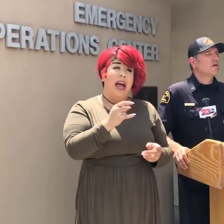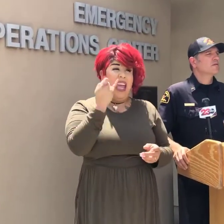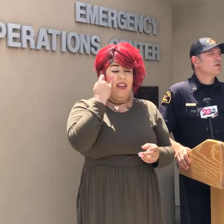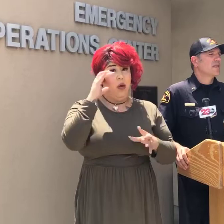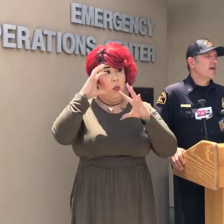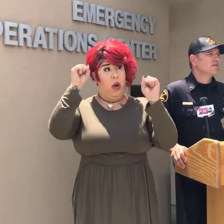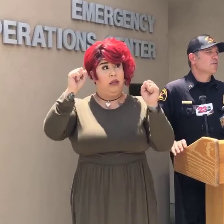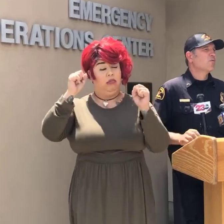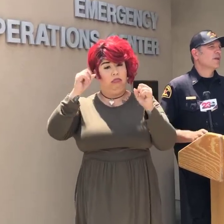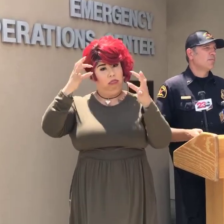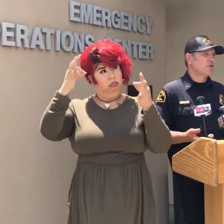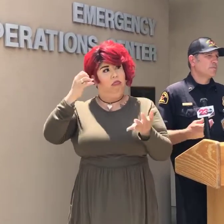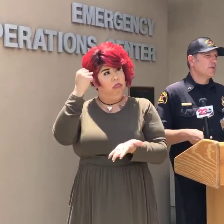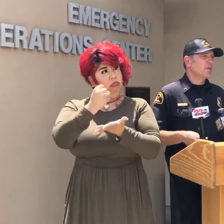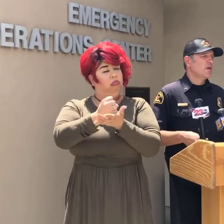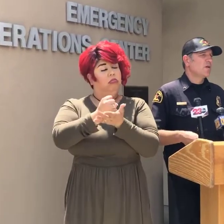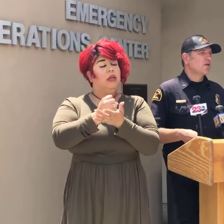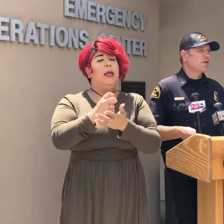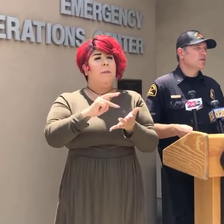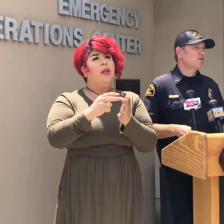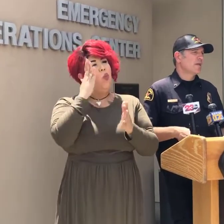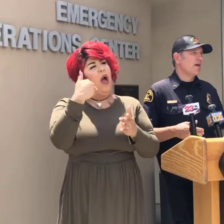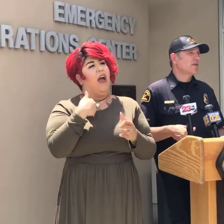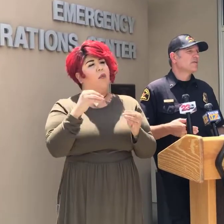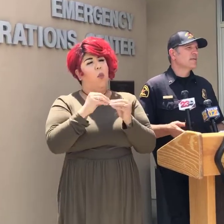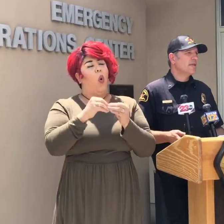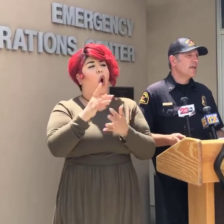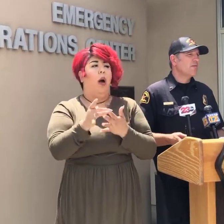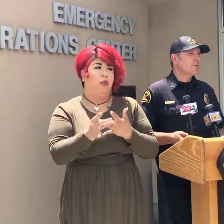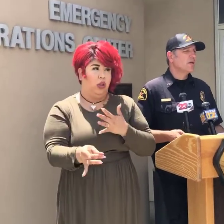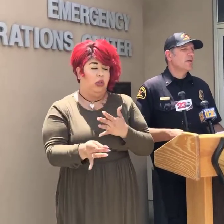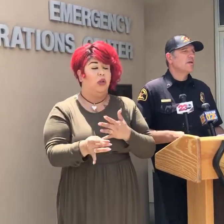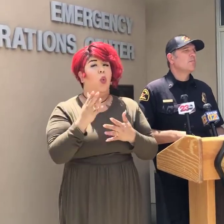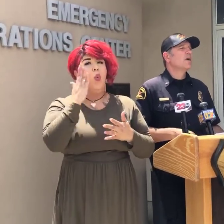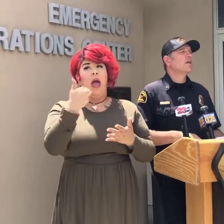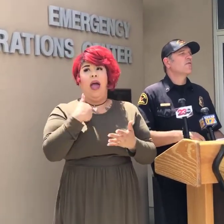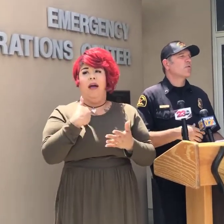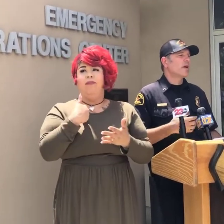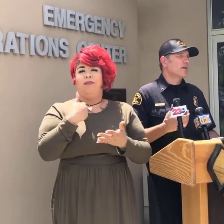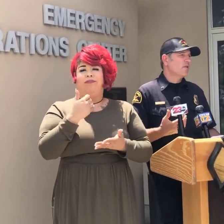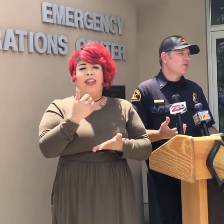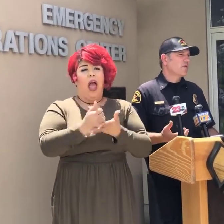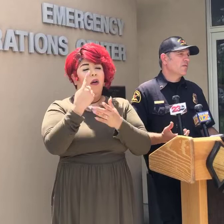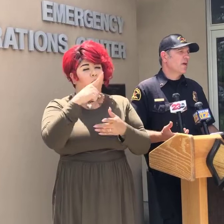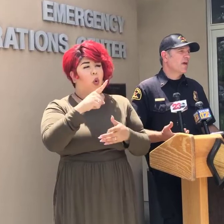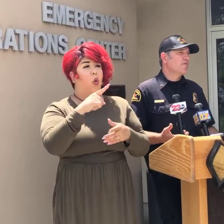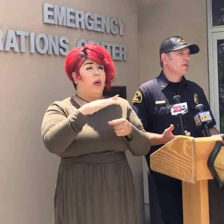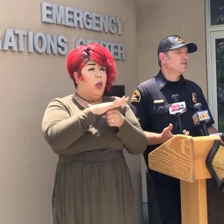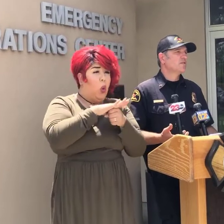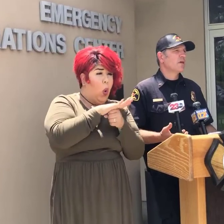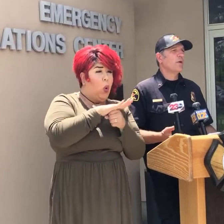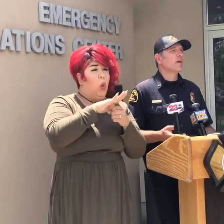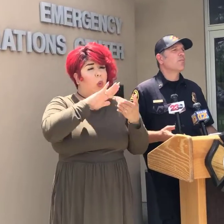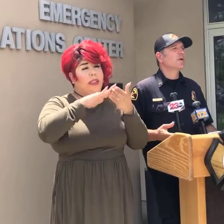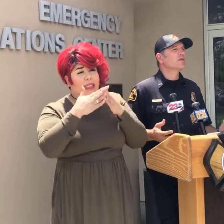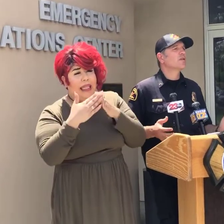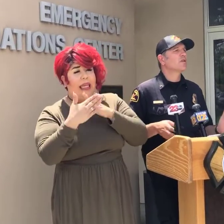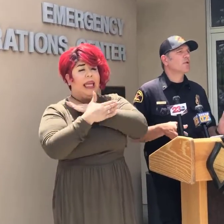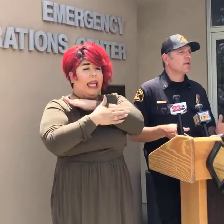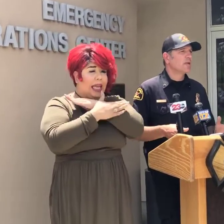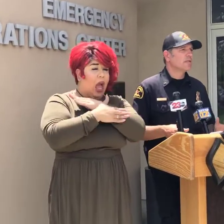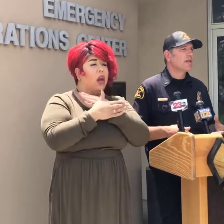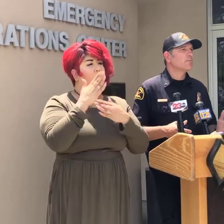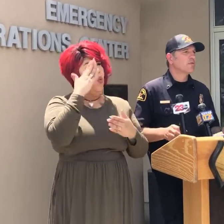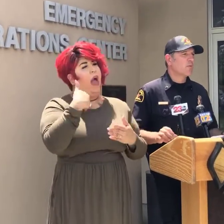It will also allow some reimbursement, not only to your county and city government, but a variety of other features that we can bring